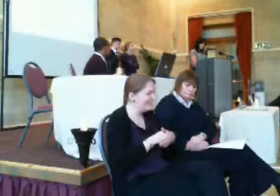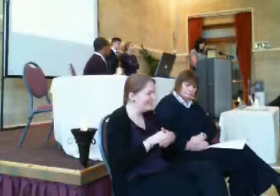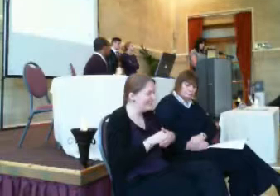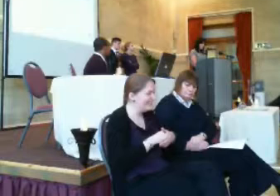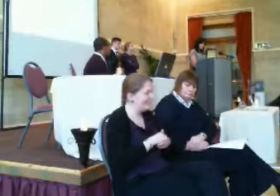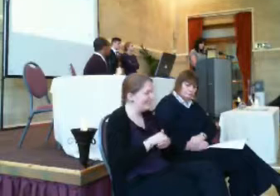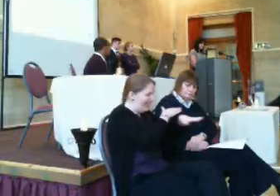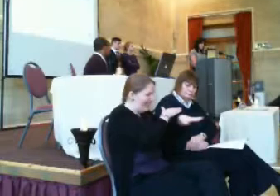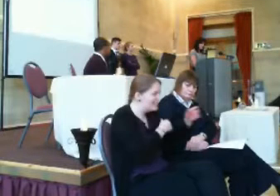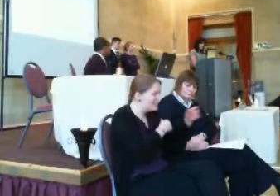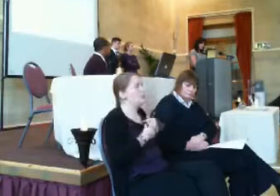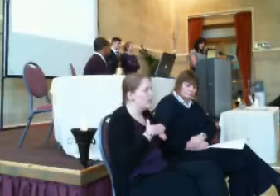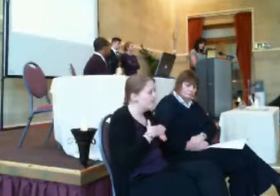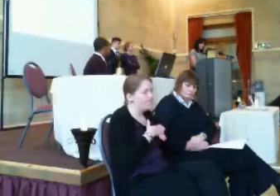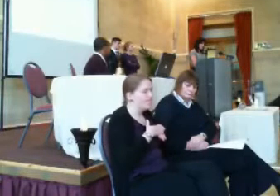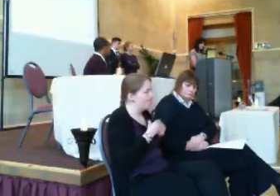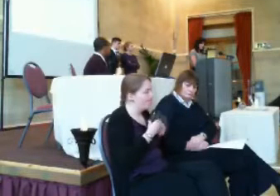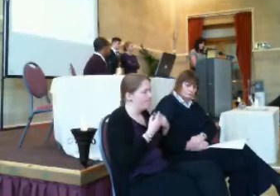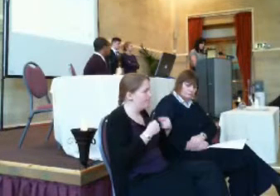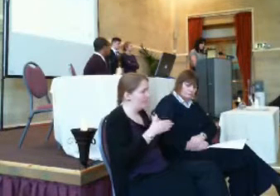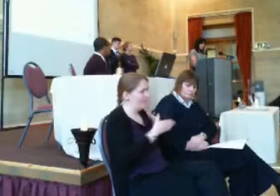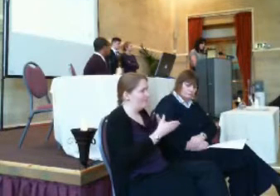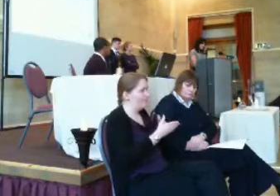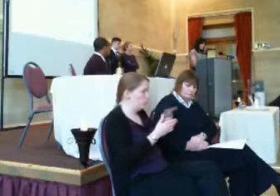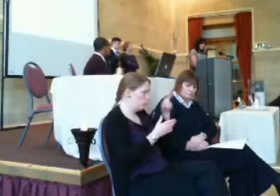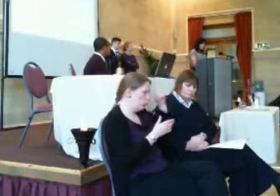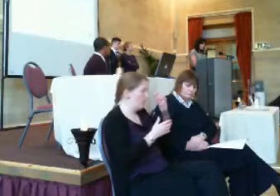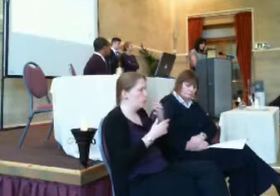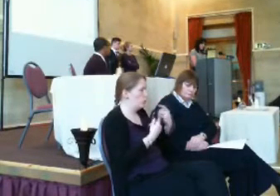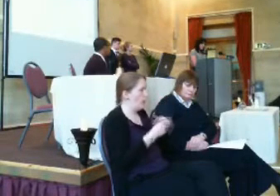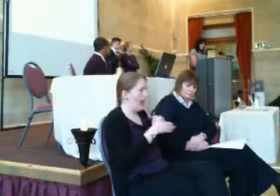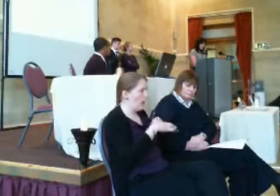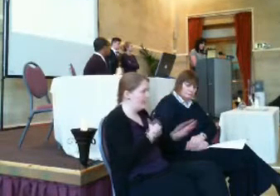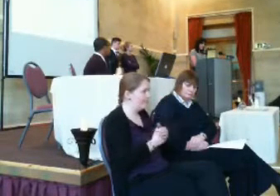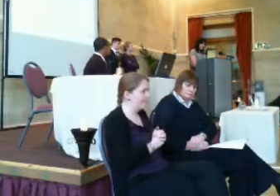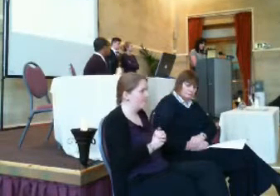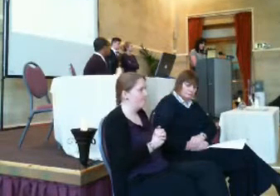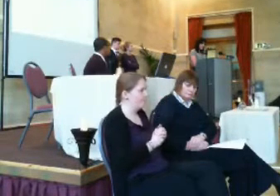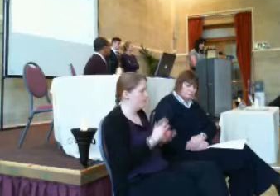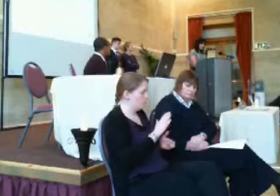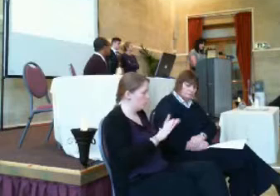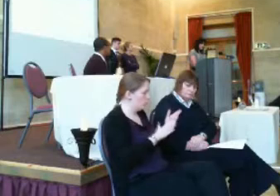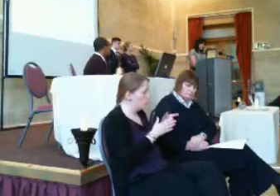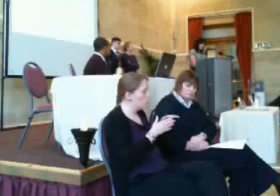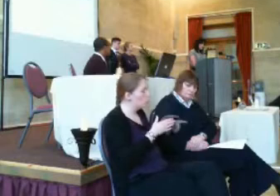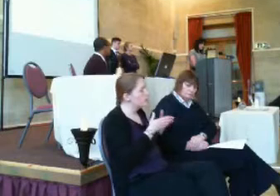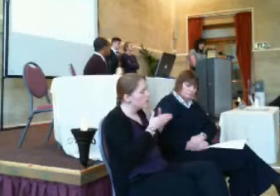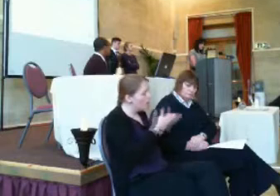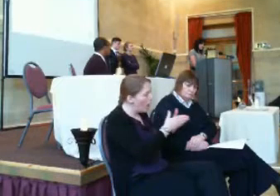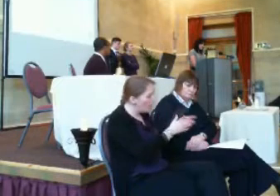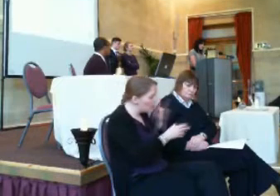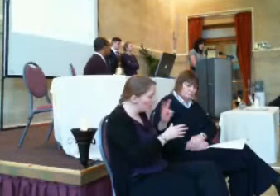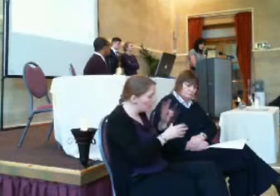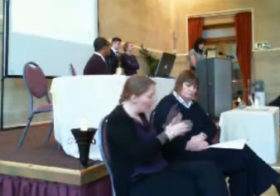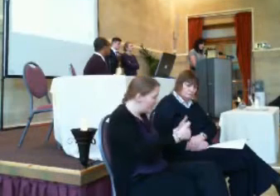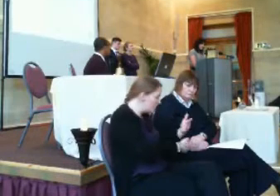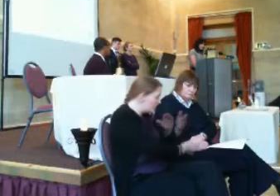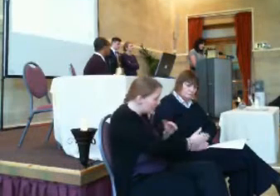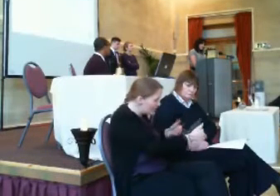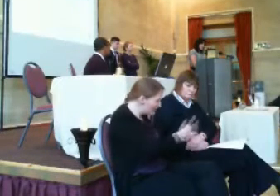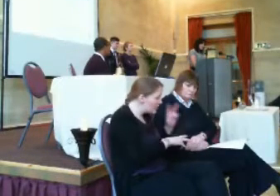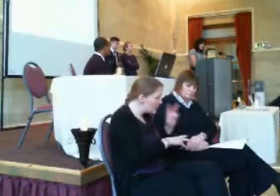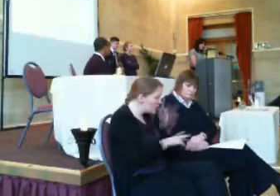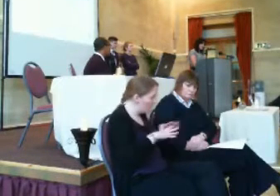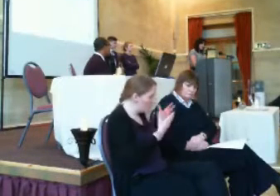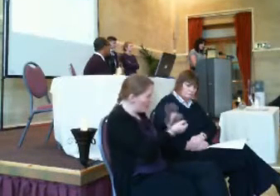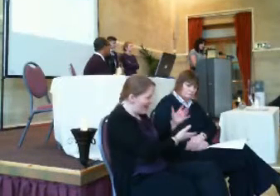Jews, my dear, but they weren't German Jews. Went down to the harbour and stood upon the quay, saw the fish swimming as if they were free.